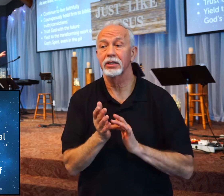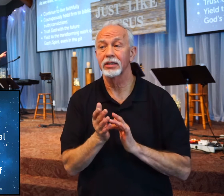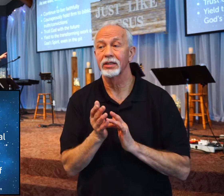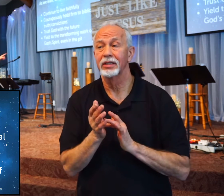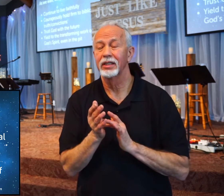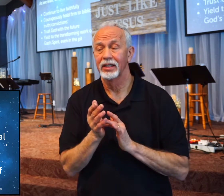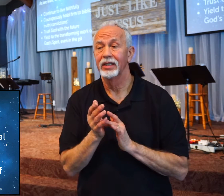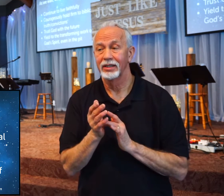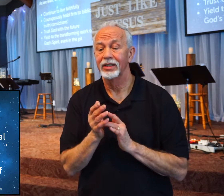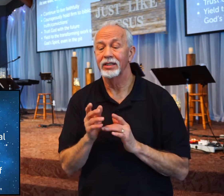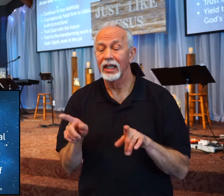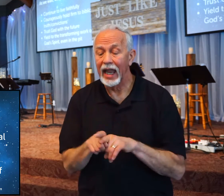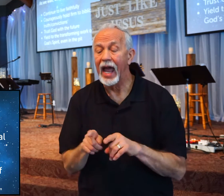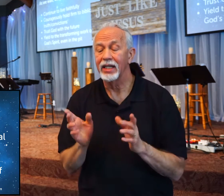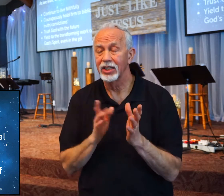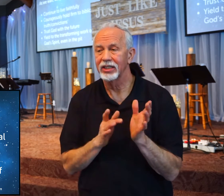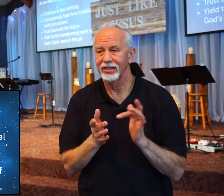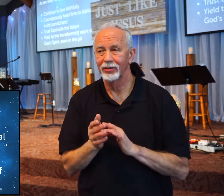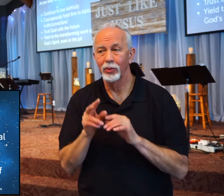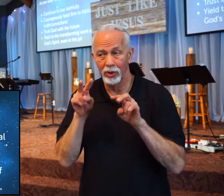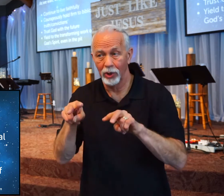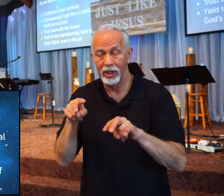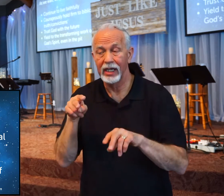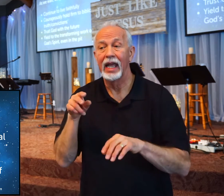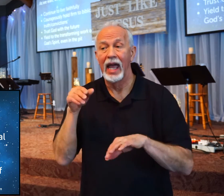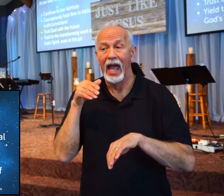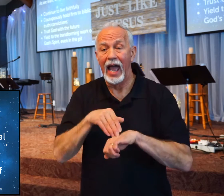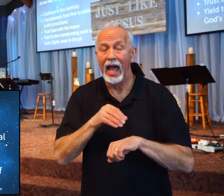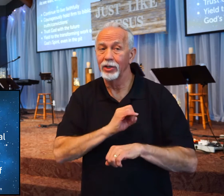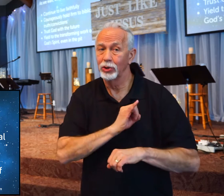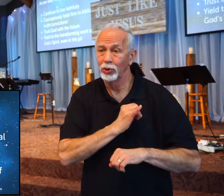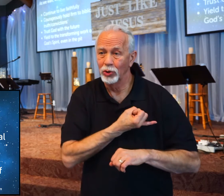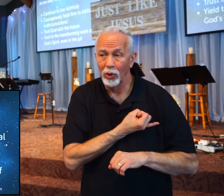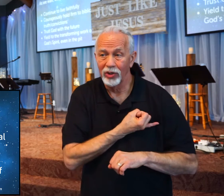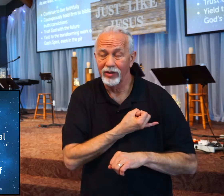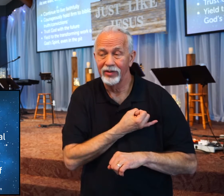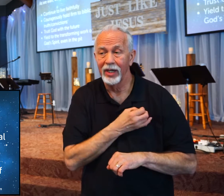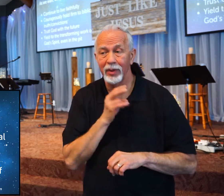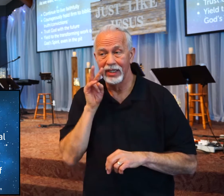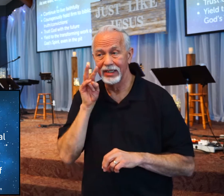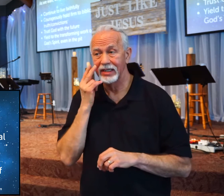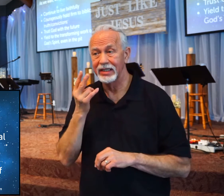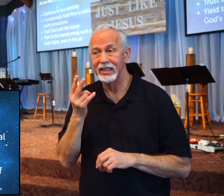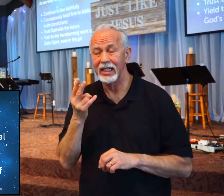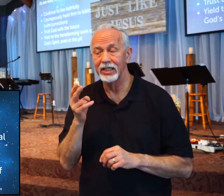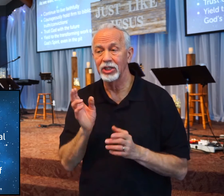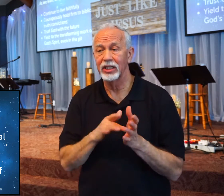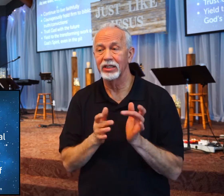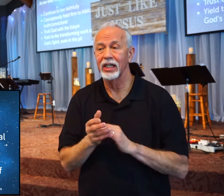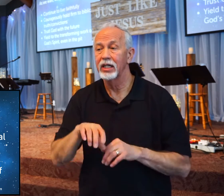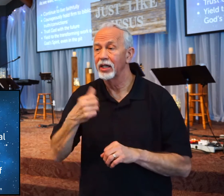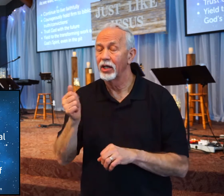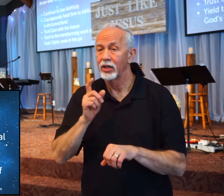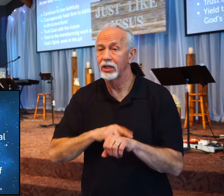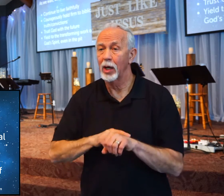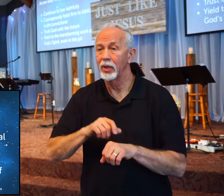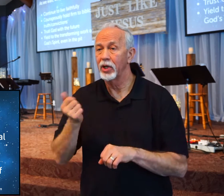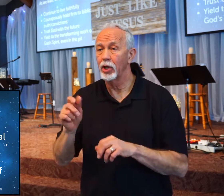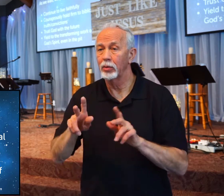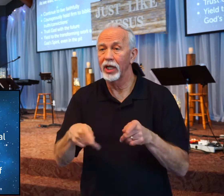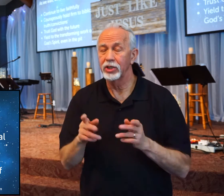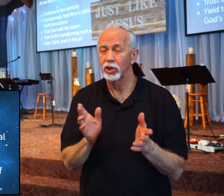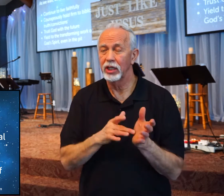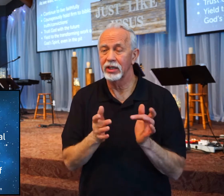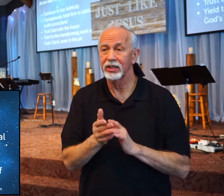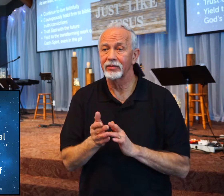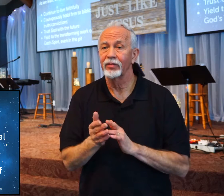like Jesus? We're looking at Joseph and we see him foreshadowing Jesus. At another time, at another place, Jesus